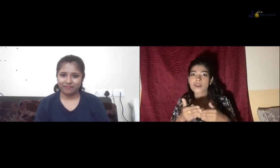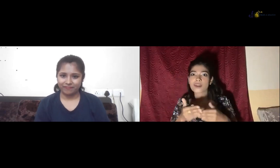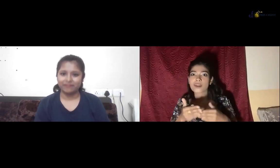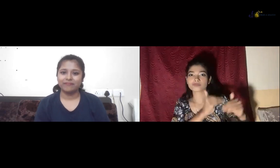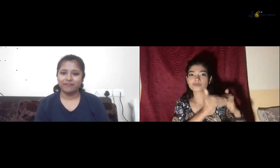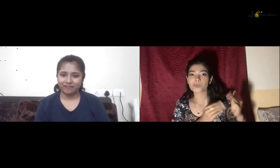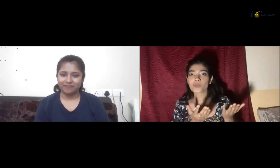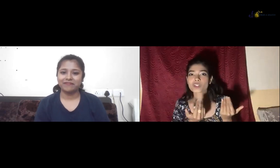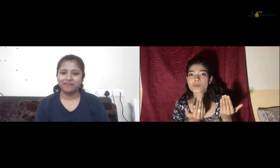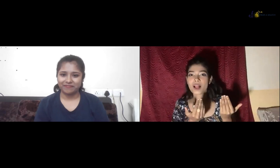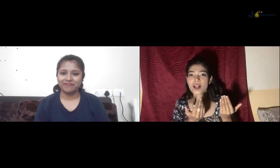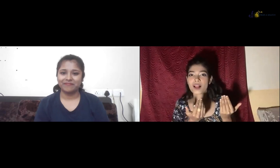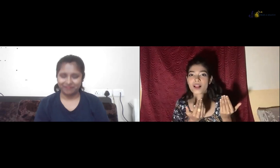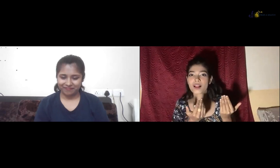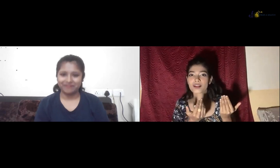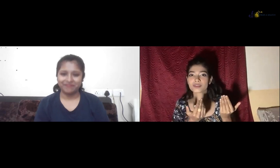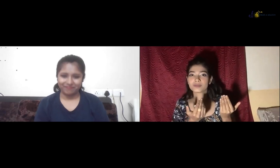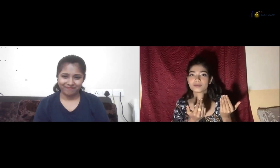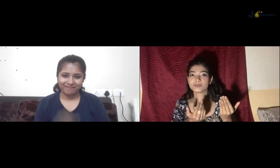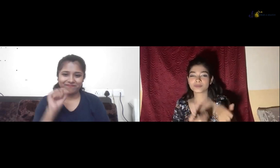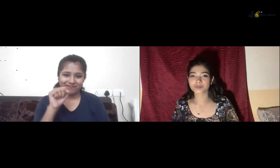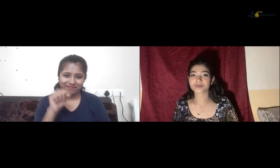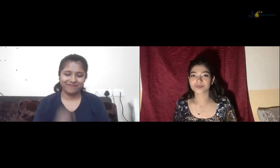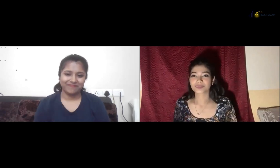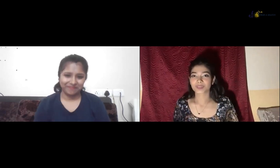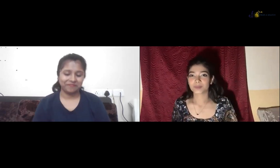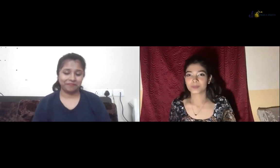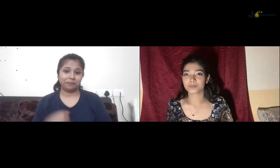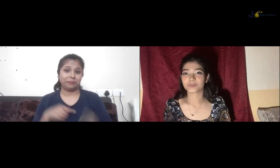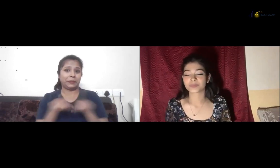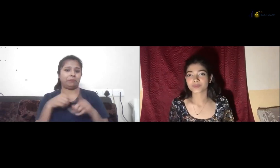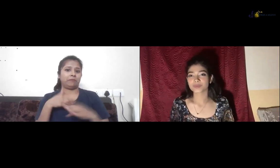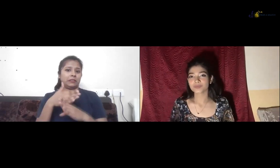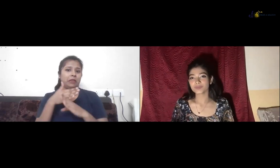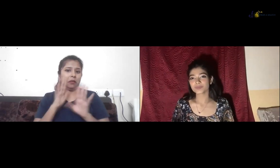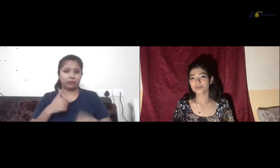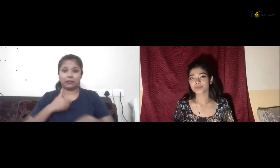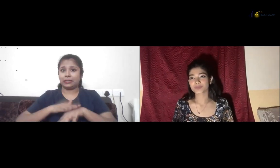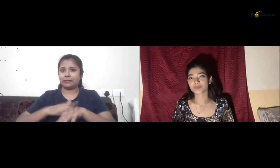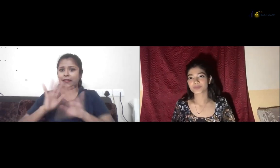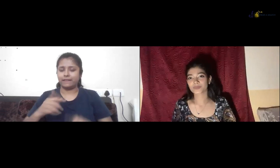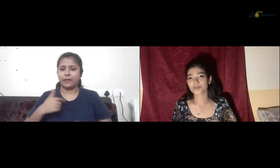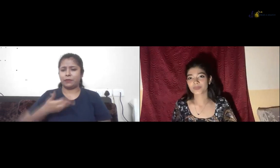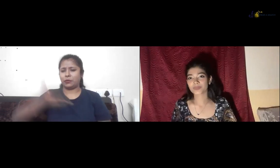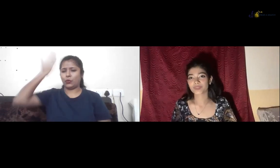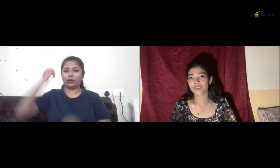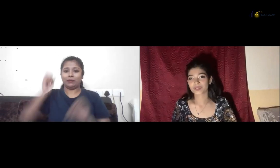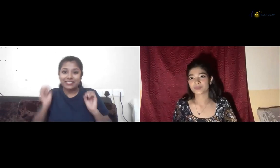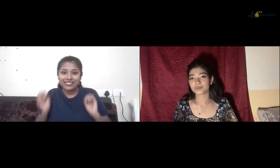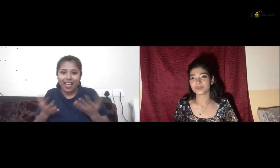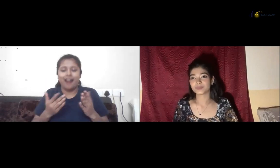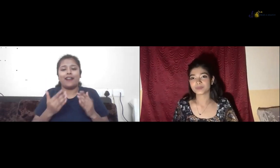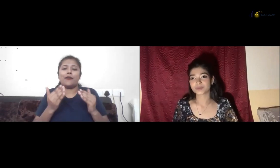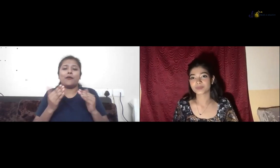have to be careful all the time. Boys are not asked to be careful all the time. Yes,